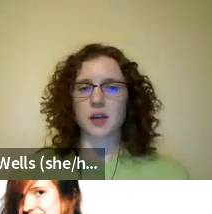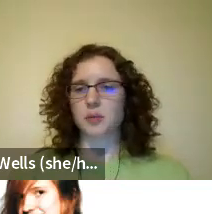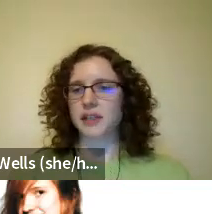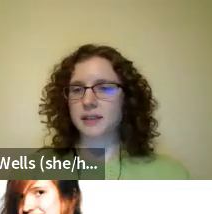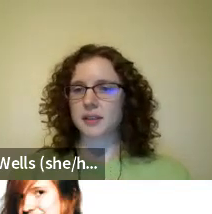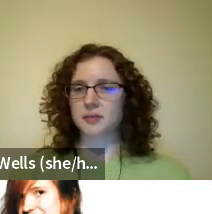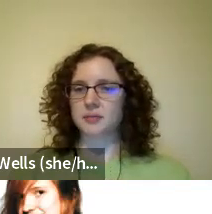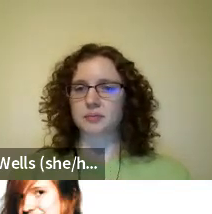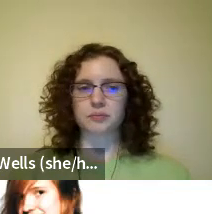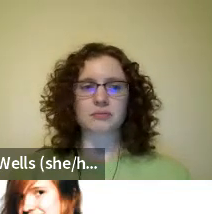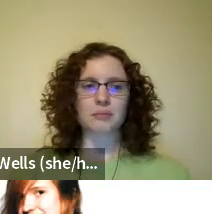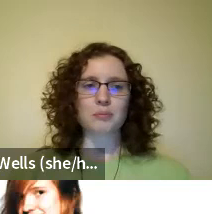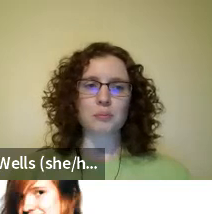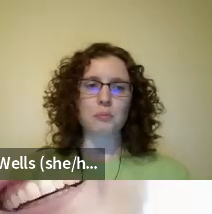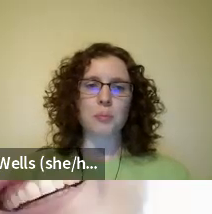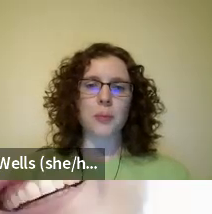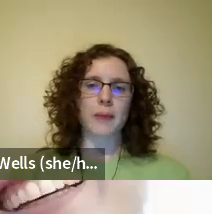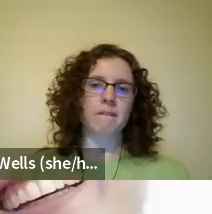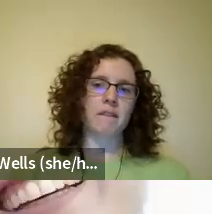Next slide, please.